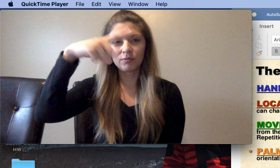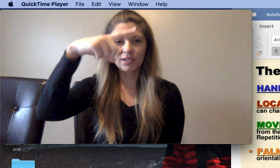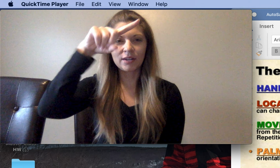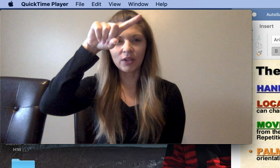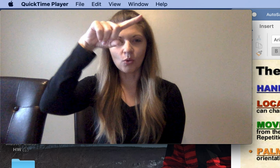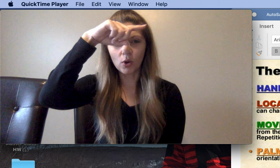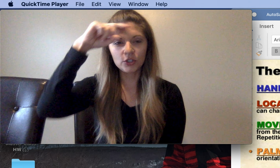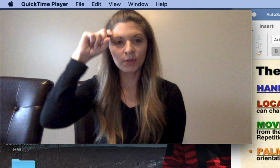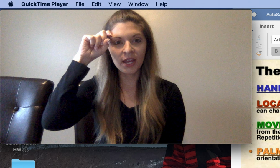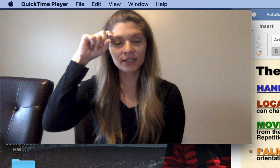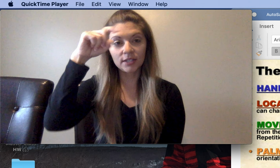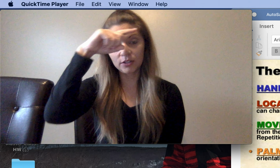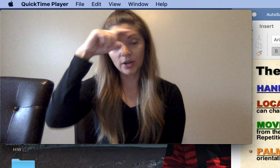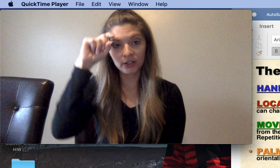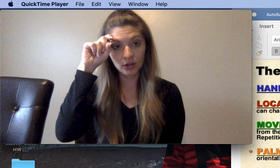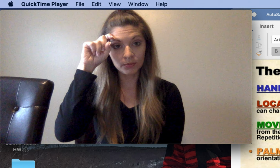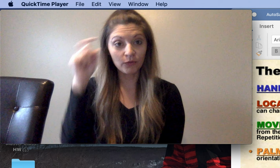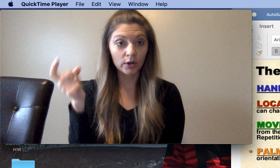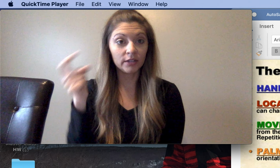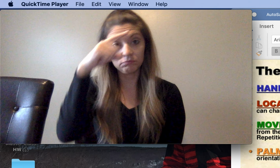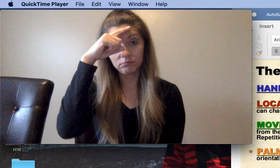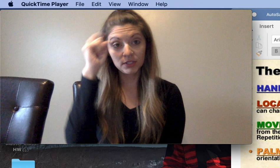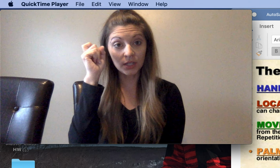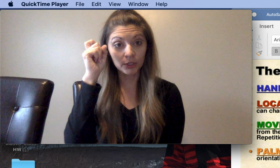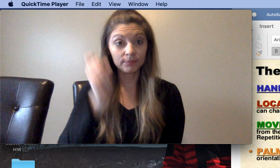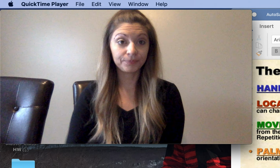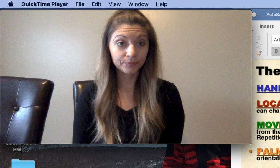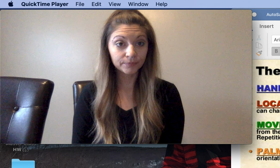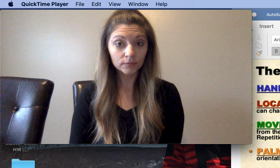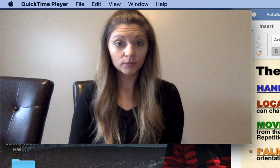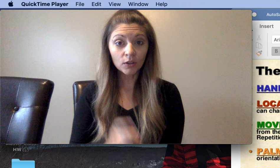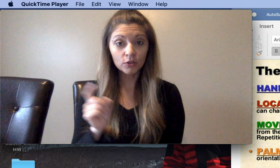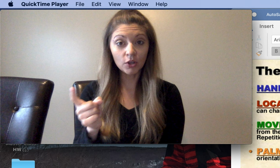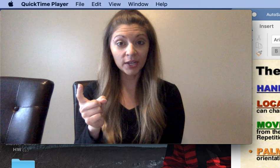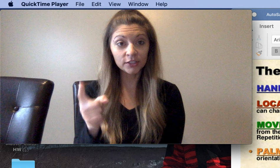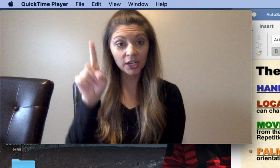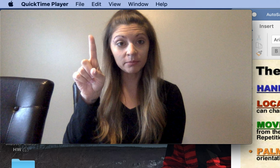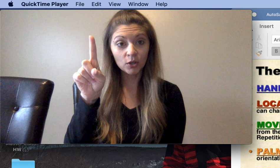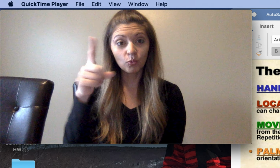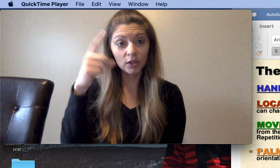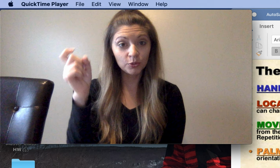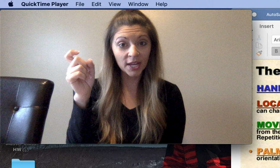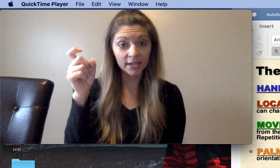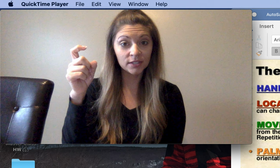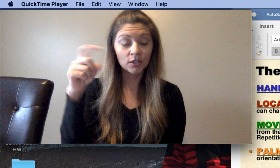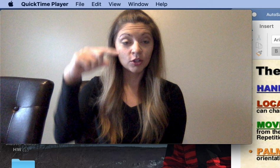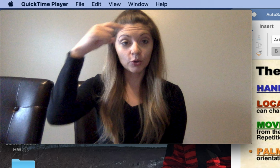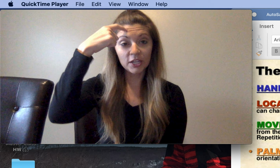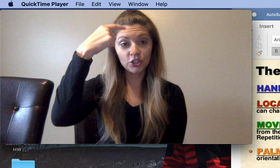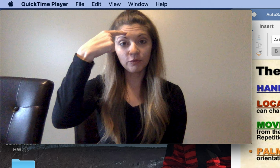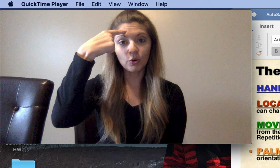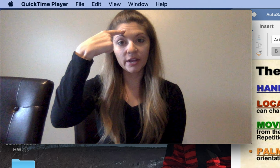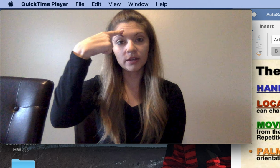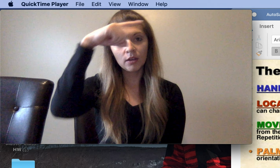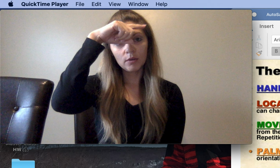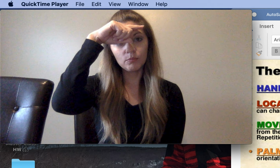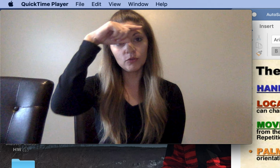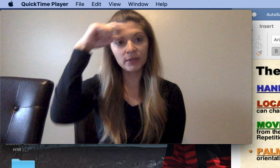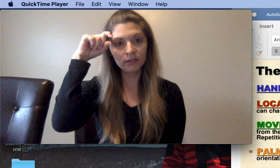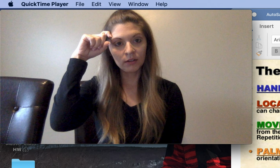So it's kind of like a 1 to an X, and I drag it across my forehead. Summer. So hand shape, 1 to an X, location,